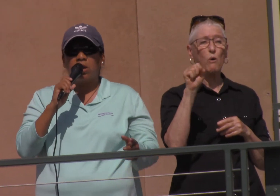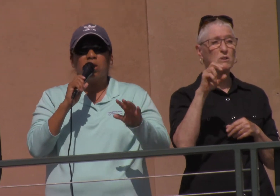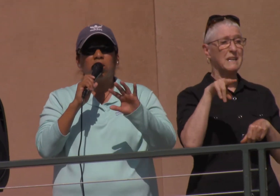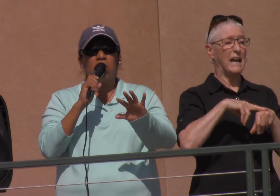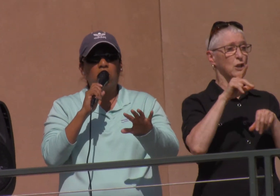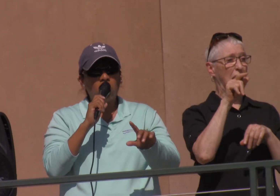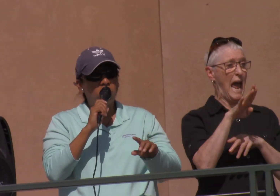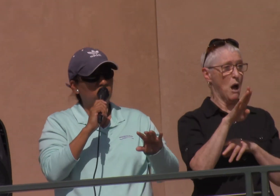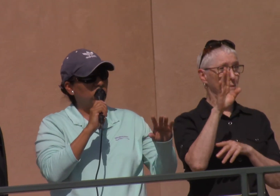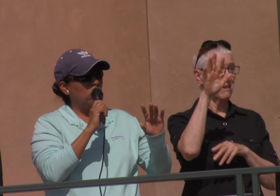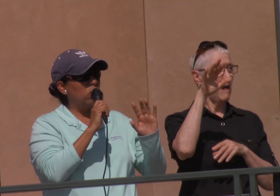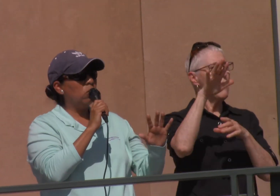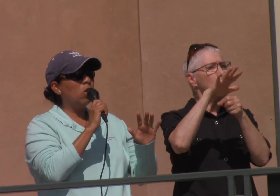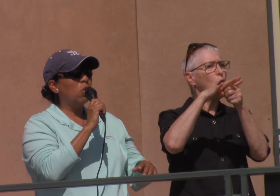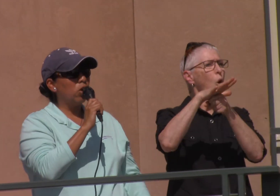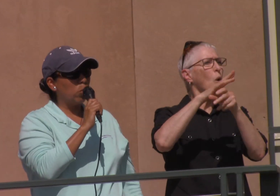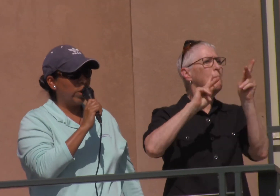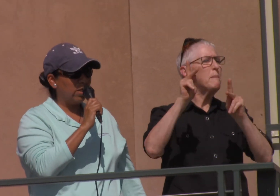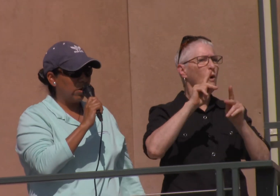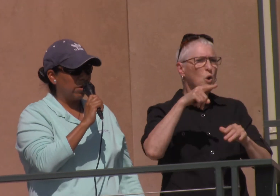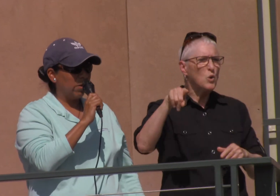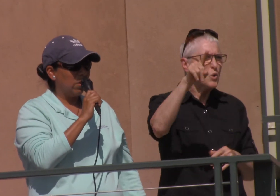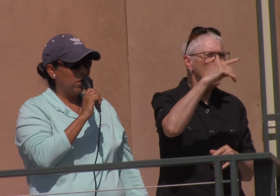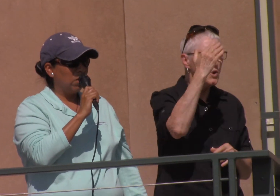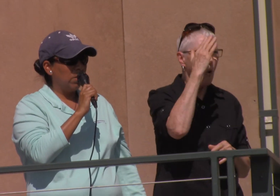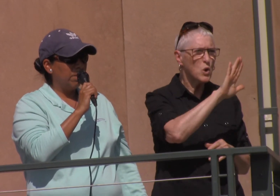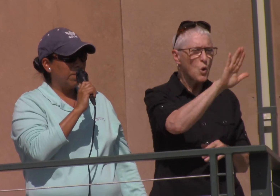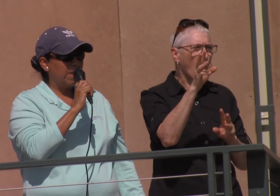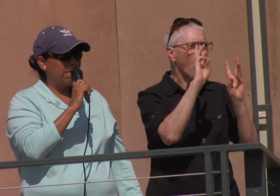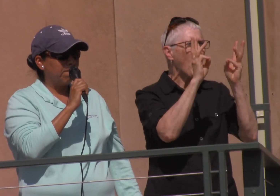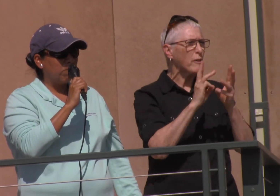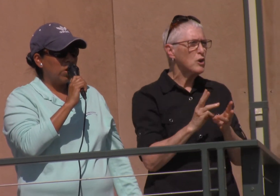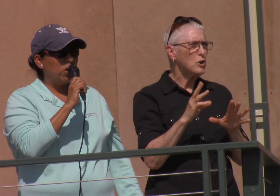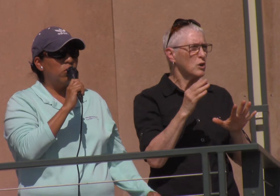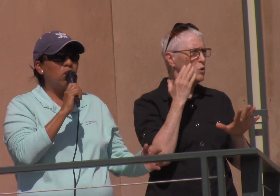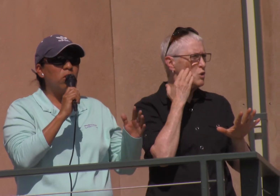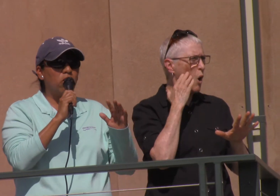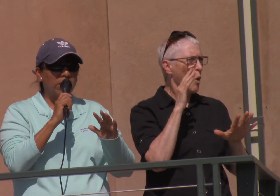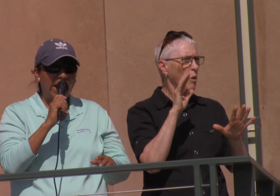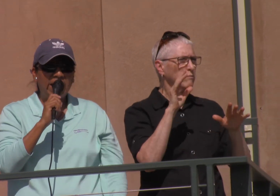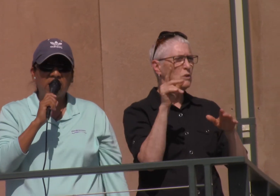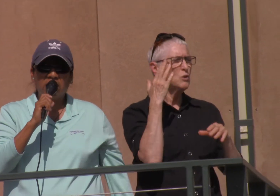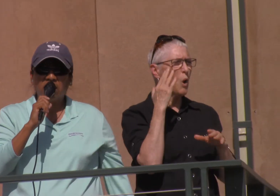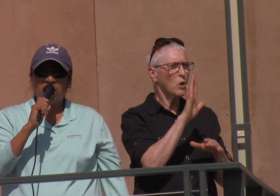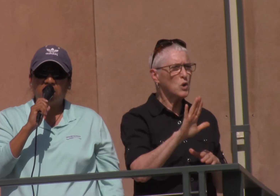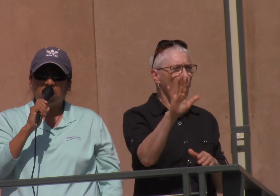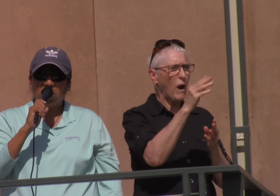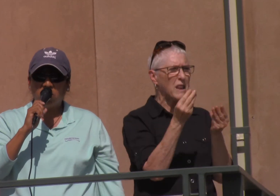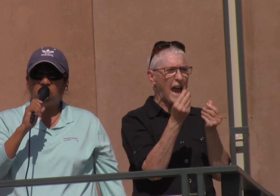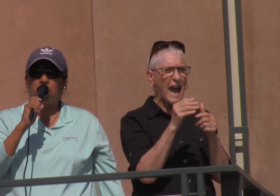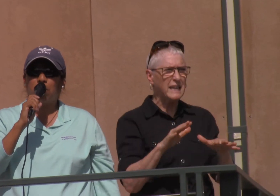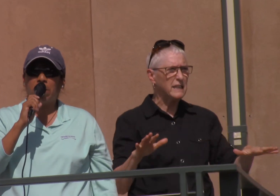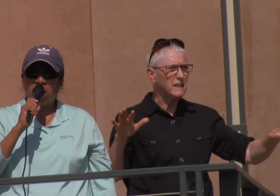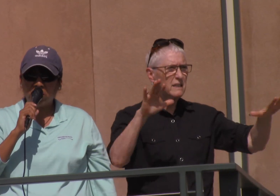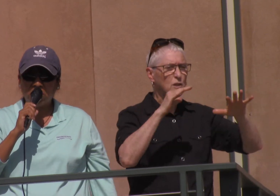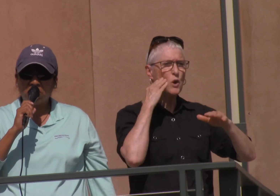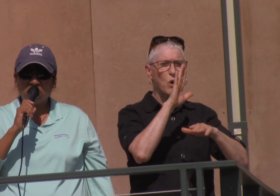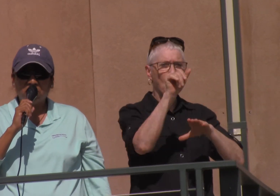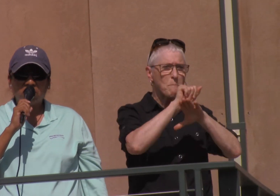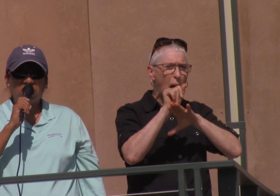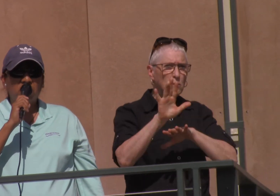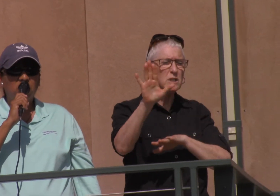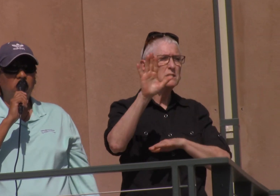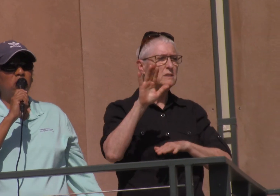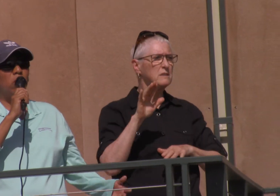Laboratory, the locals, you know your weather. You know your land, you know your